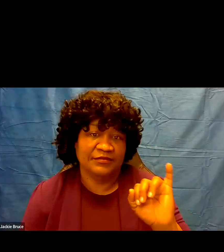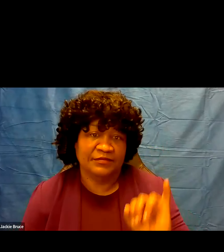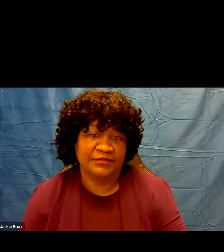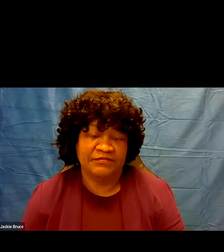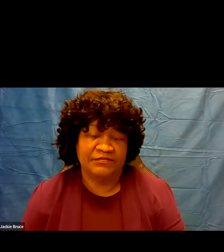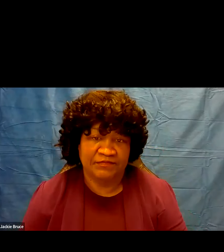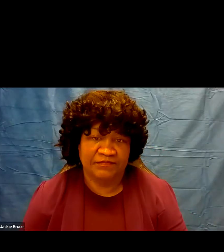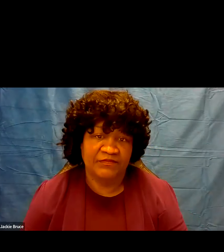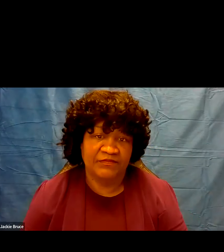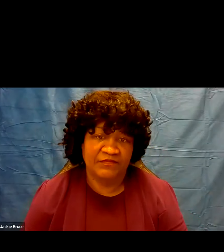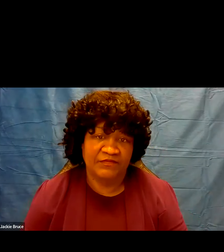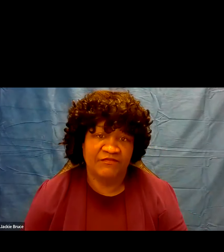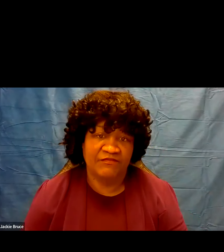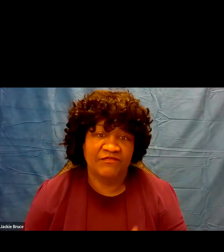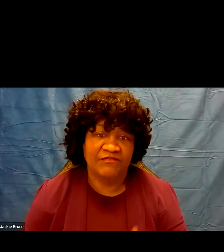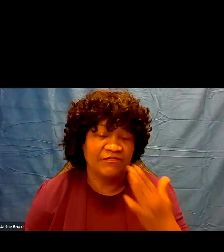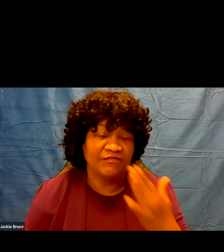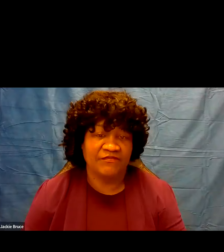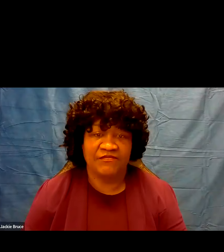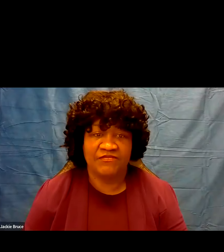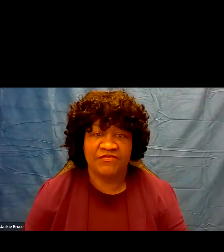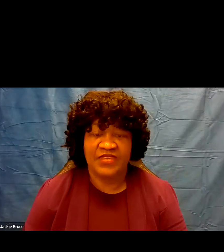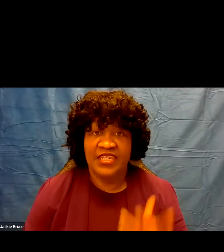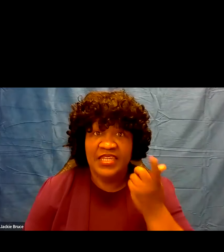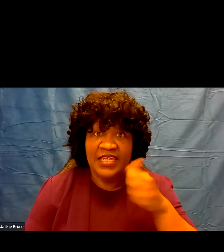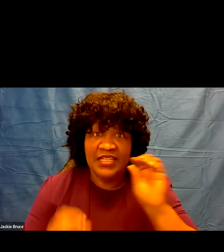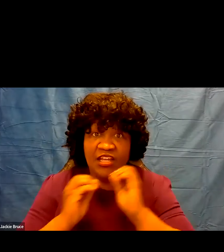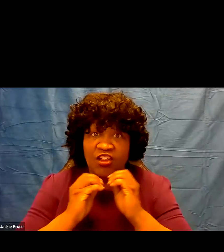Thank you. Any others?